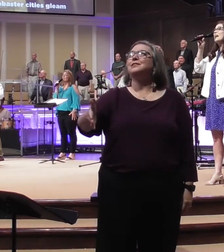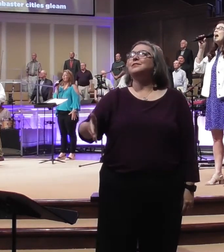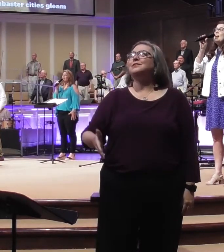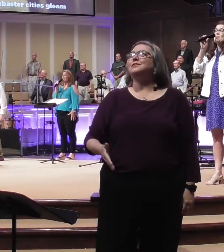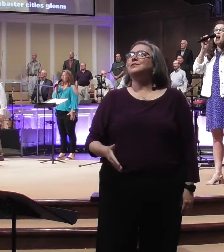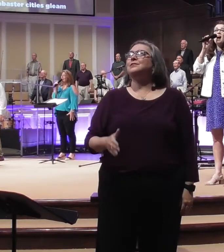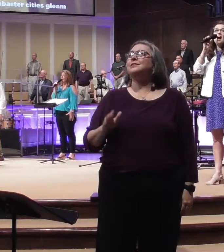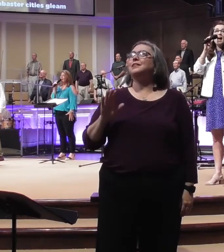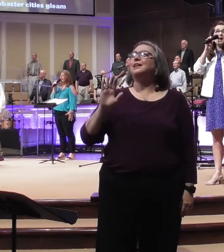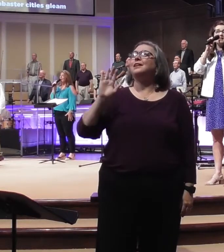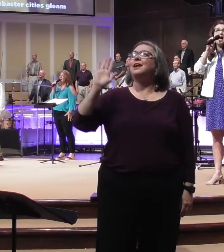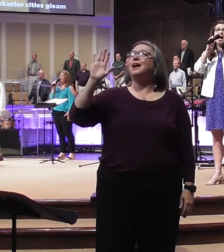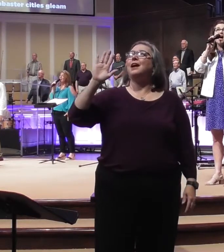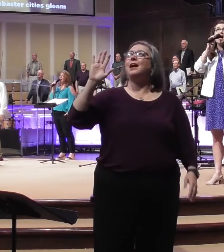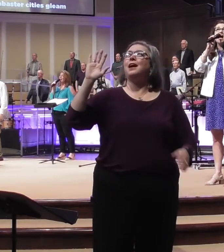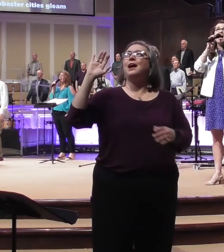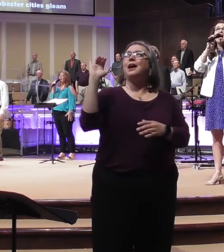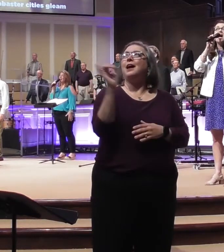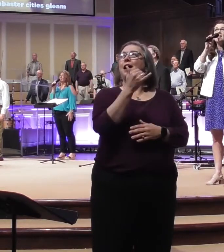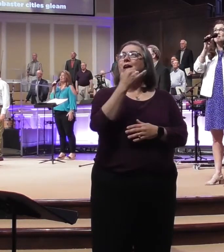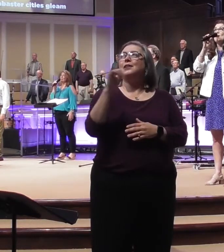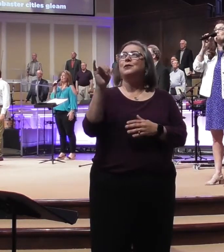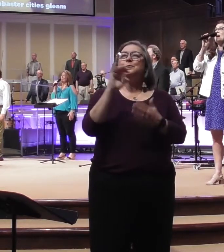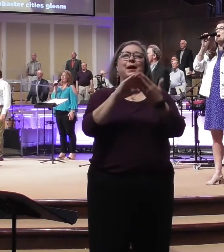years, thine